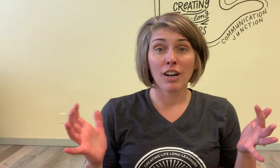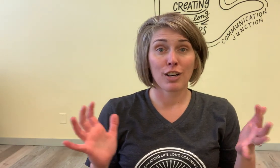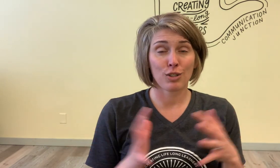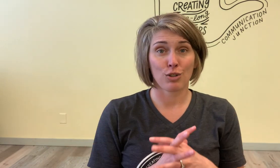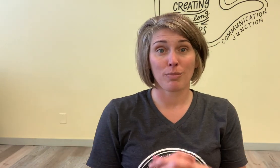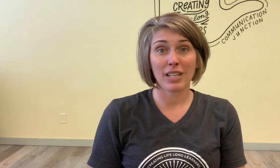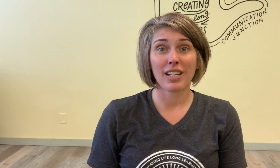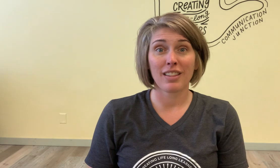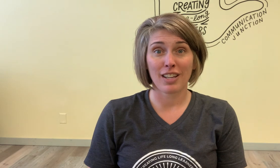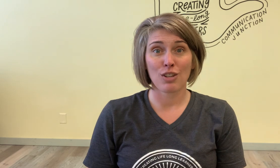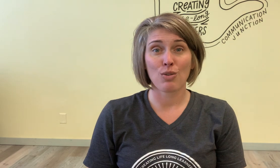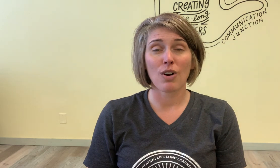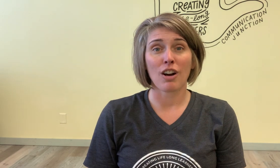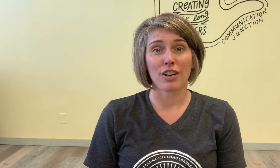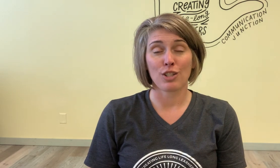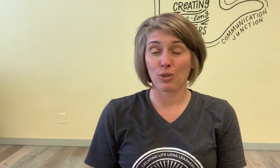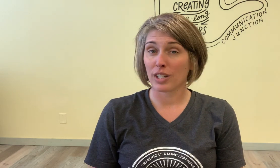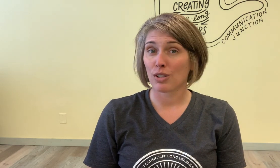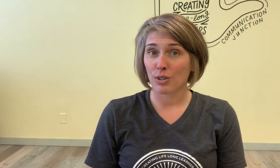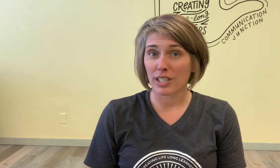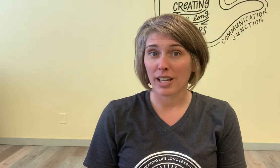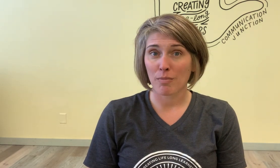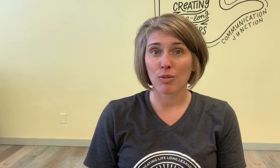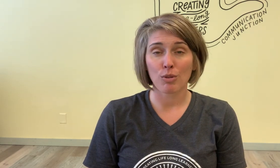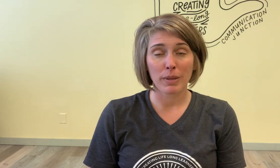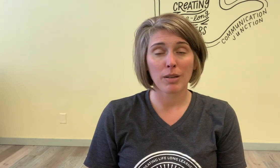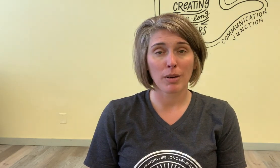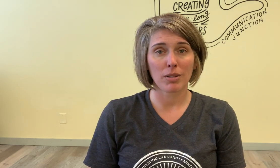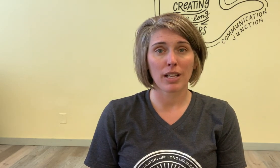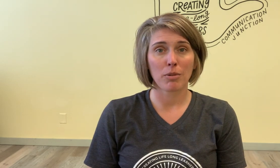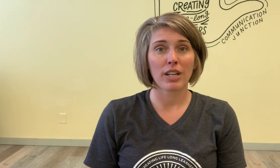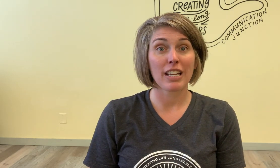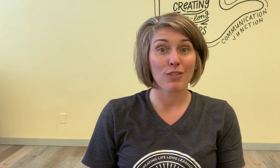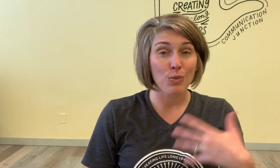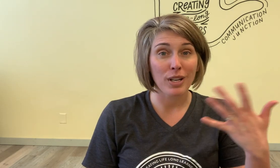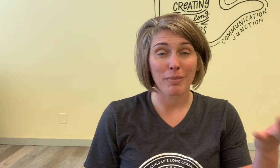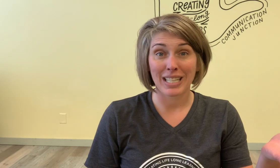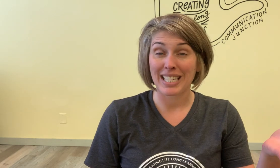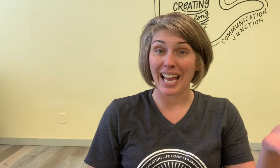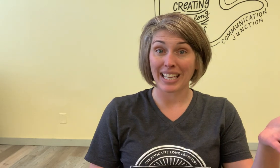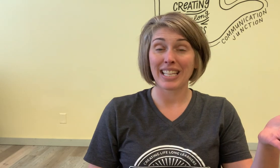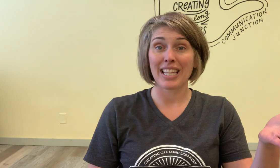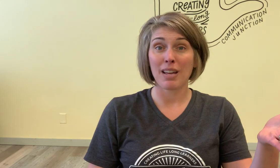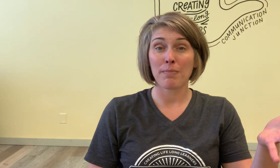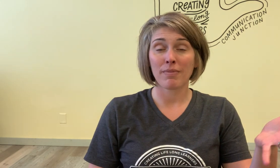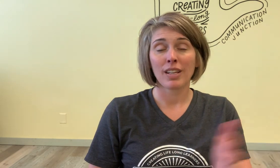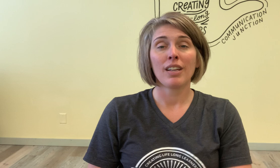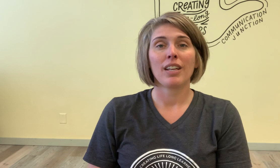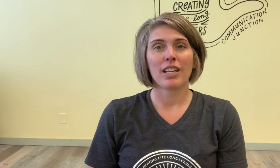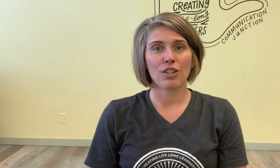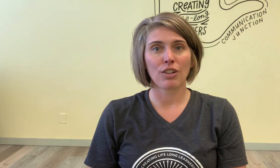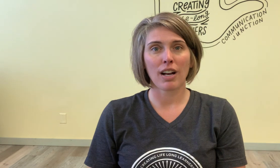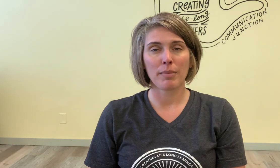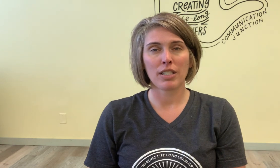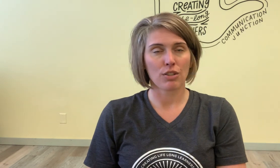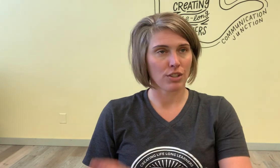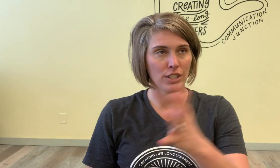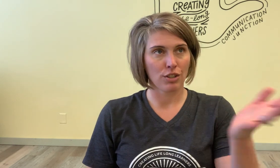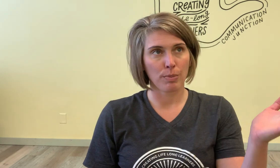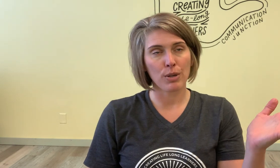on social media that you are enjoying story time through Pekin Public Library, if you wouldn't mind tagging them in your comments or in your